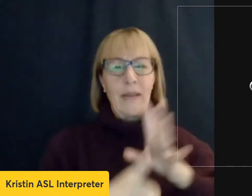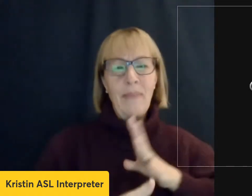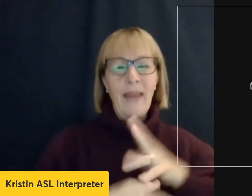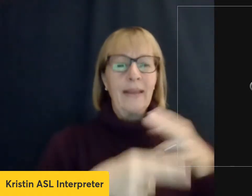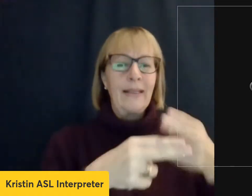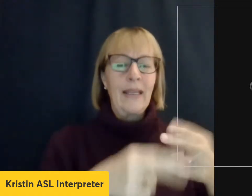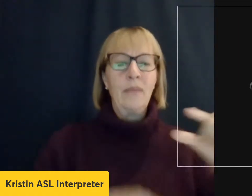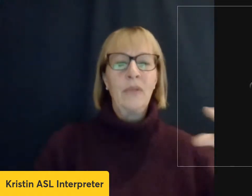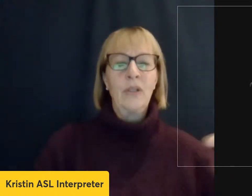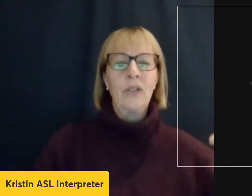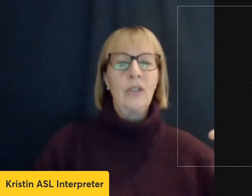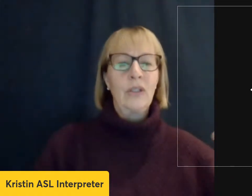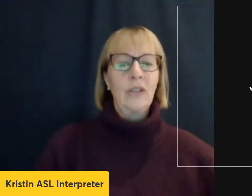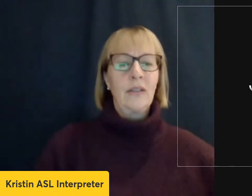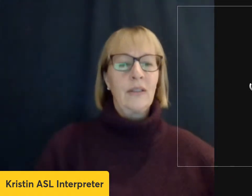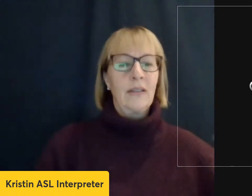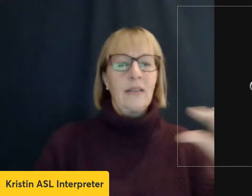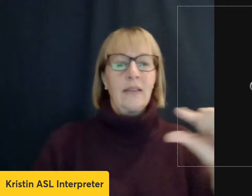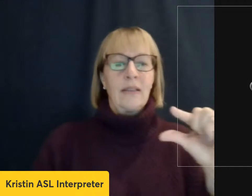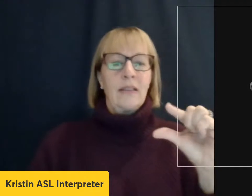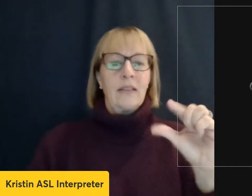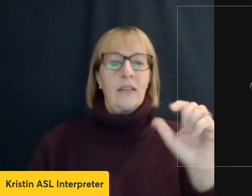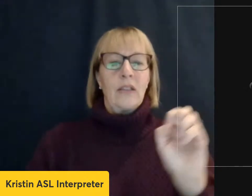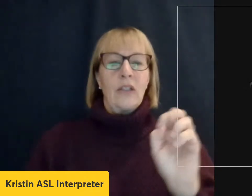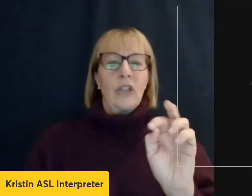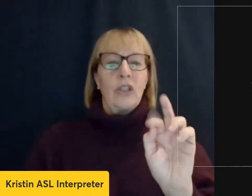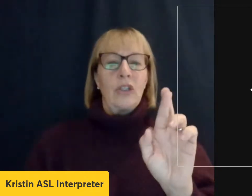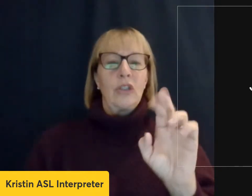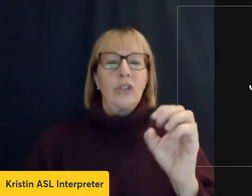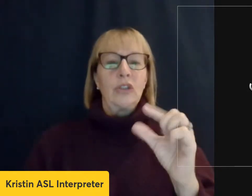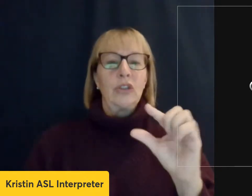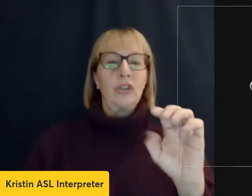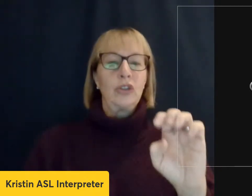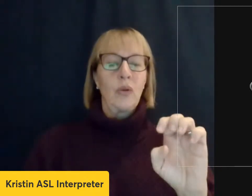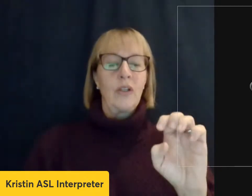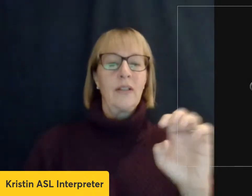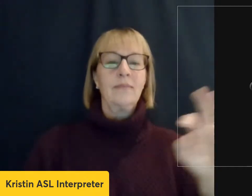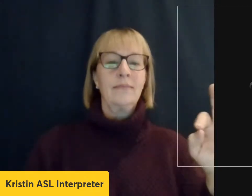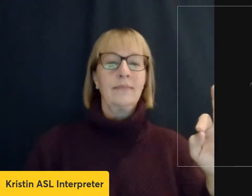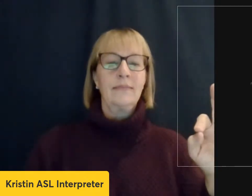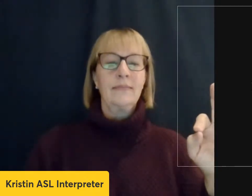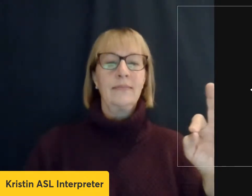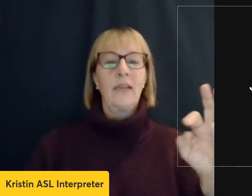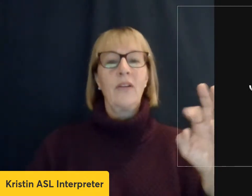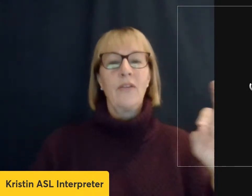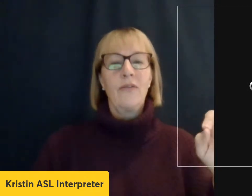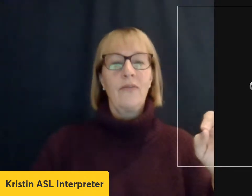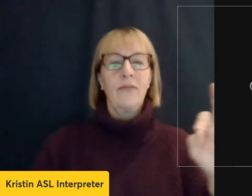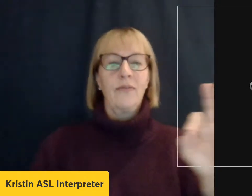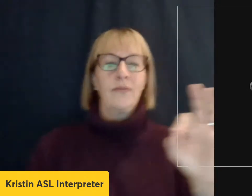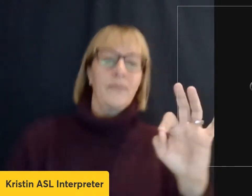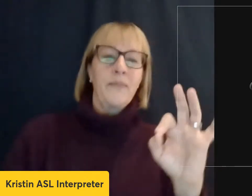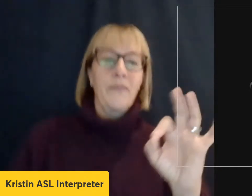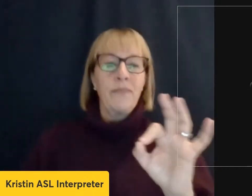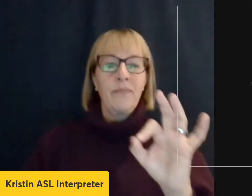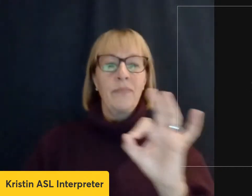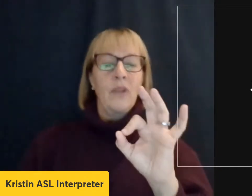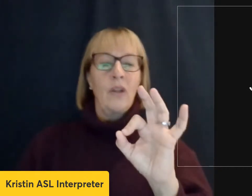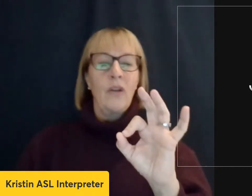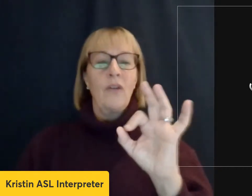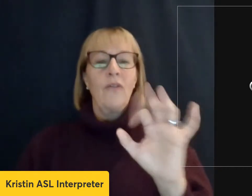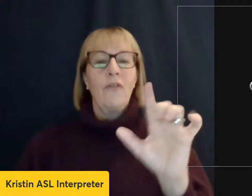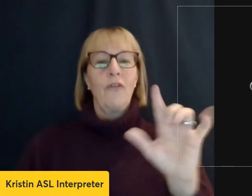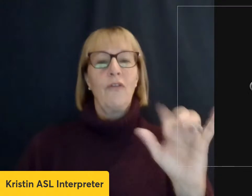in May 2020 by a now convicted police officer and his colleagues, which led to global